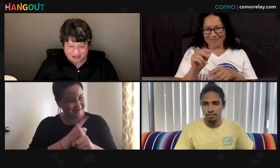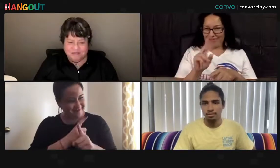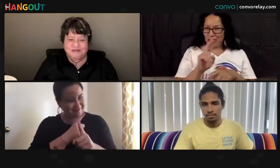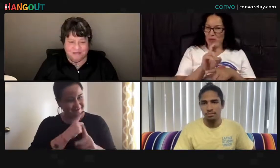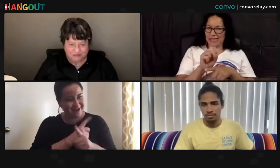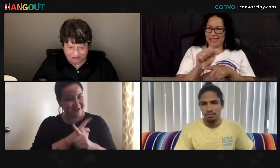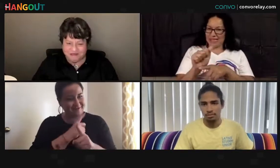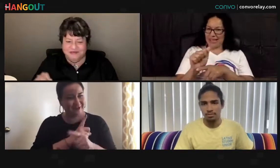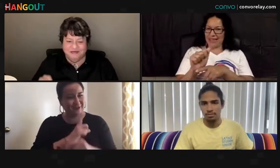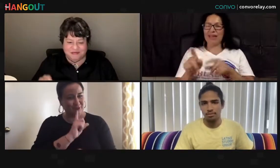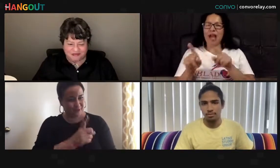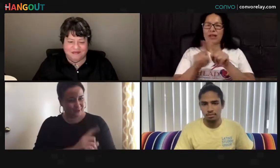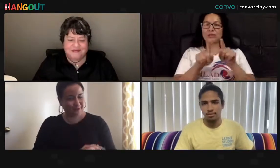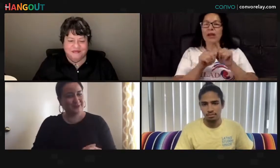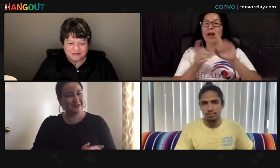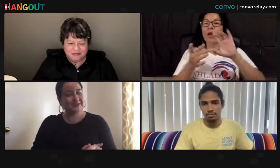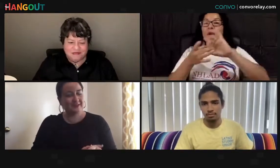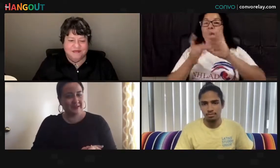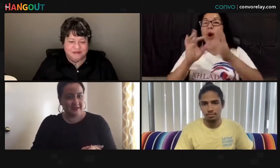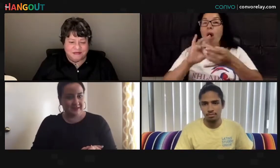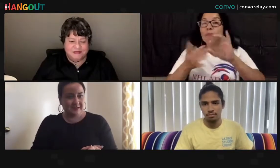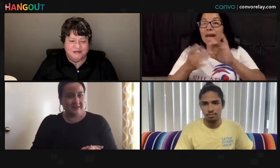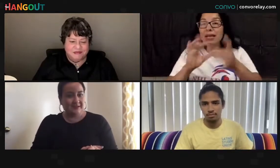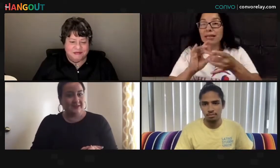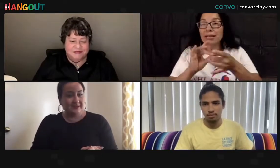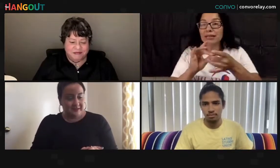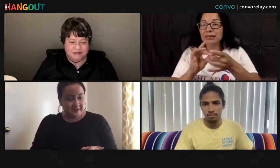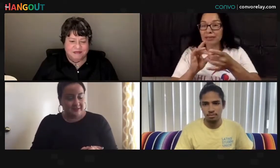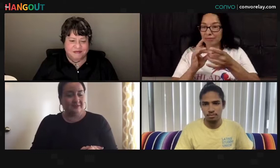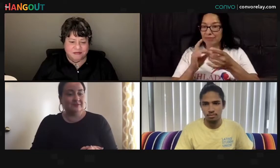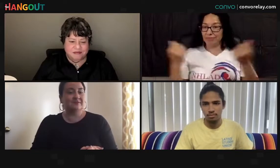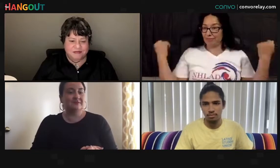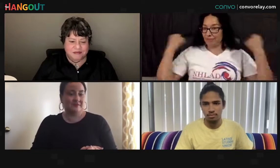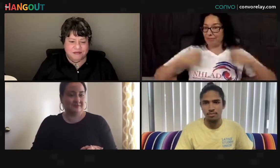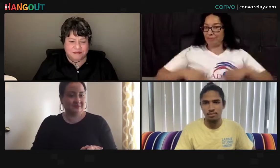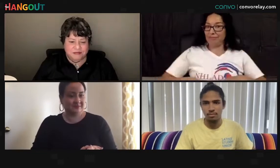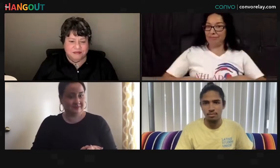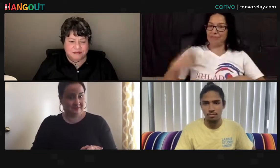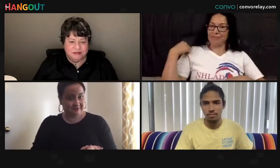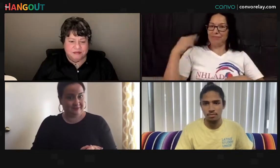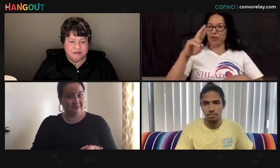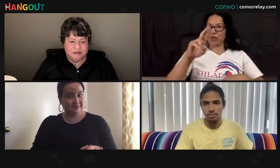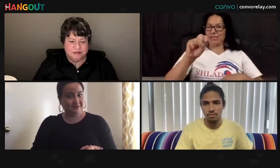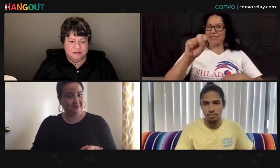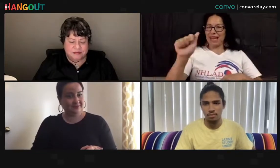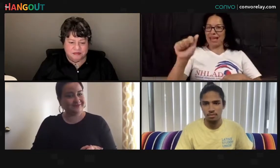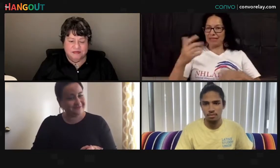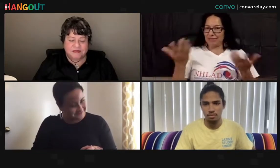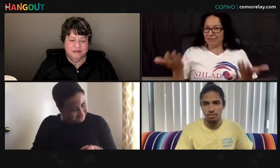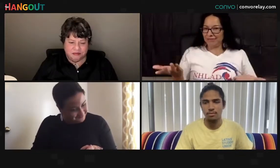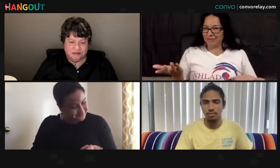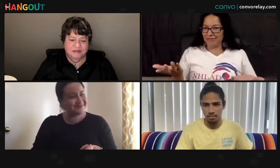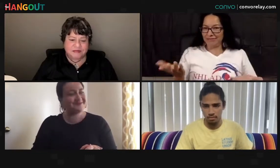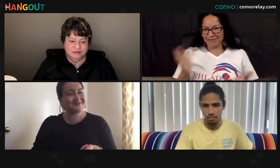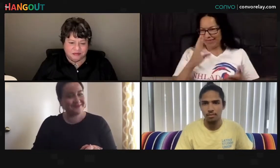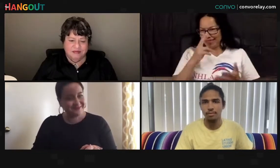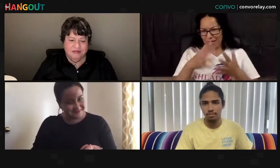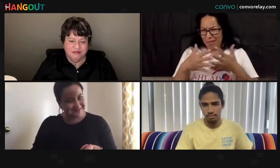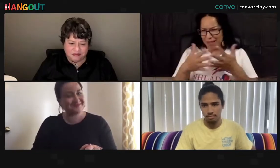never add America when you're addressing something. The Olympics, another example, what they have on their back, it says USA.